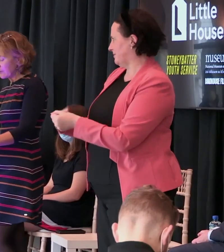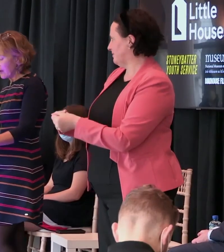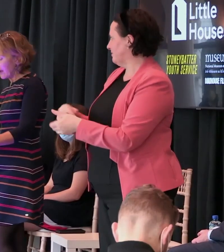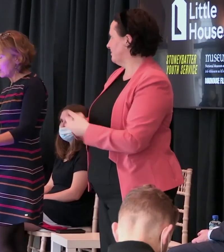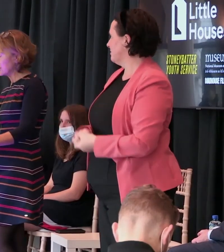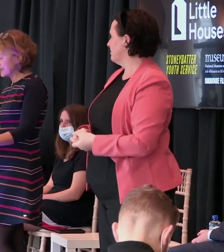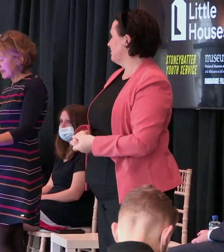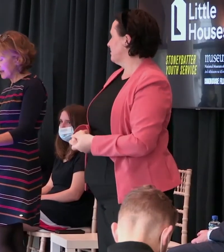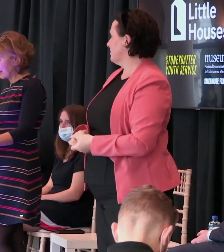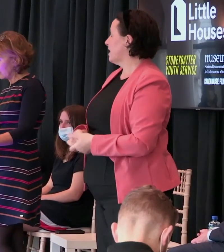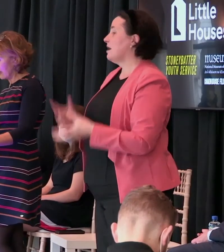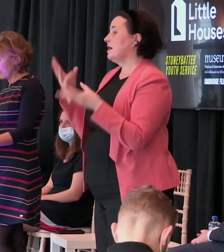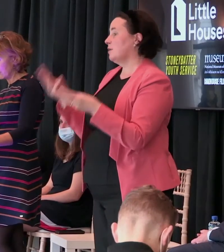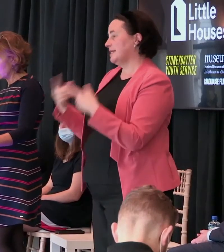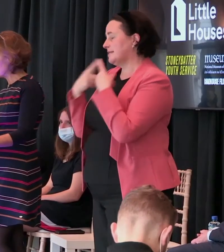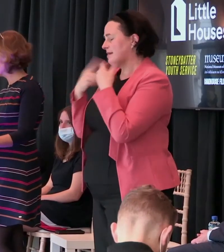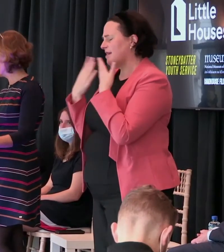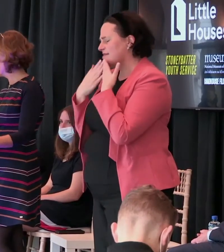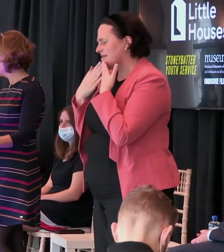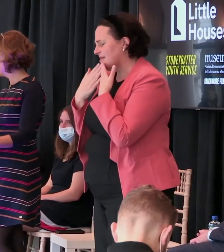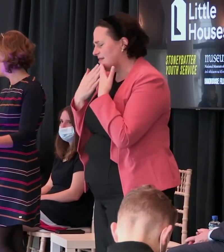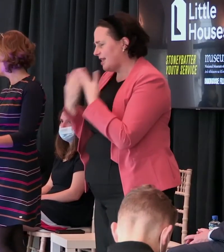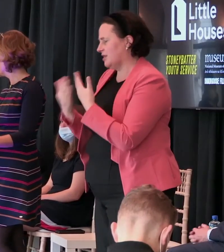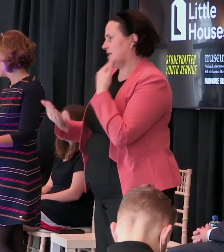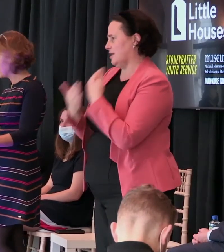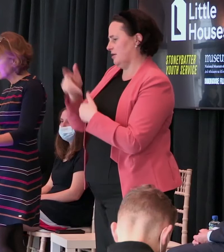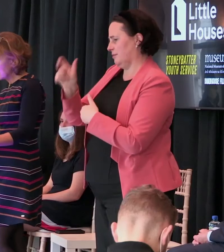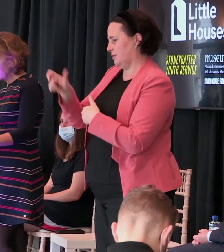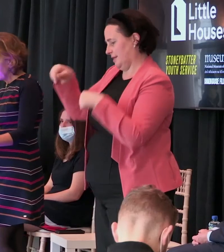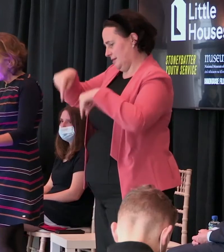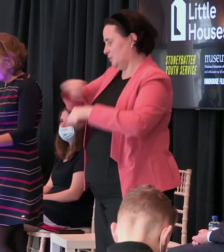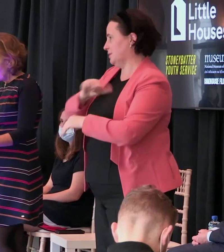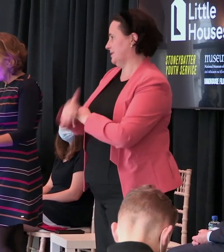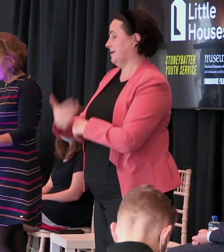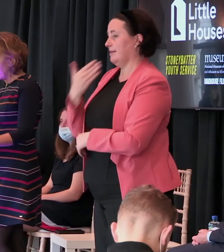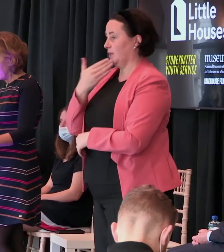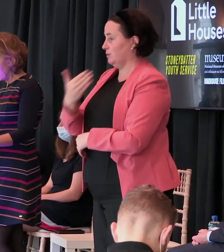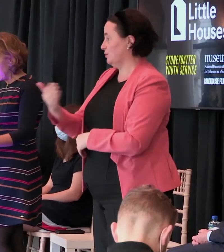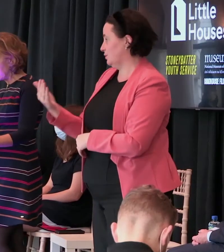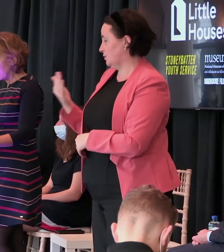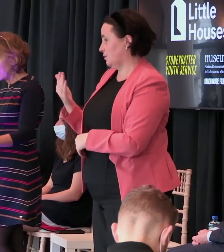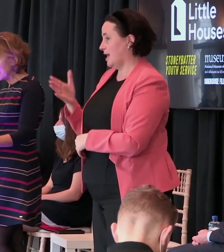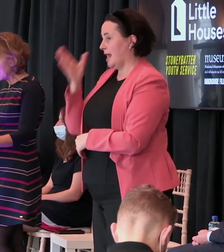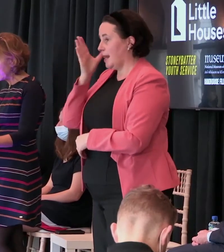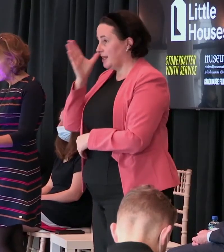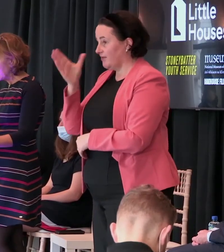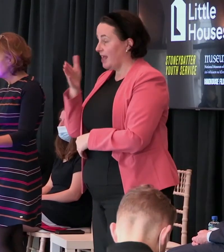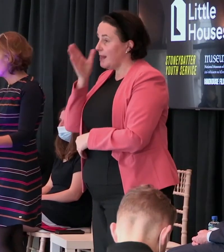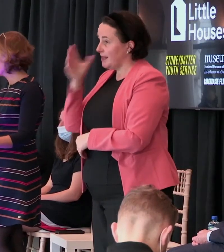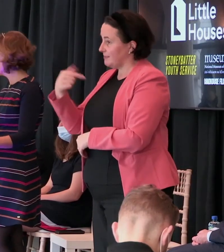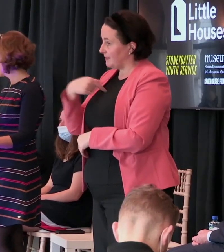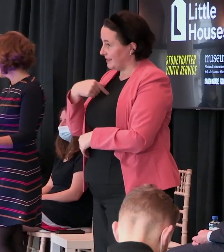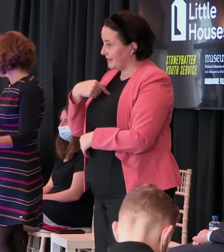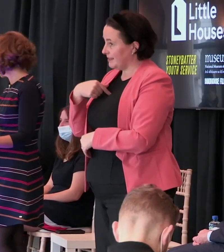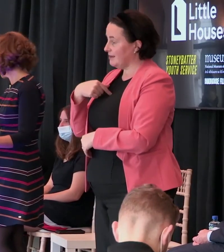So I want to say thank you very much to the young people here today who have allowed me and others to